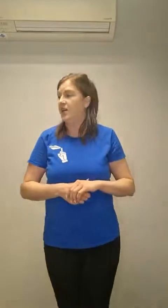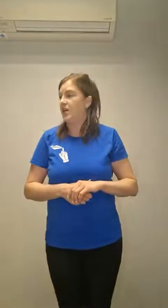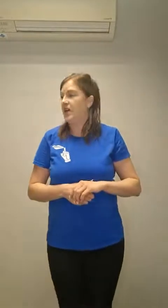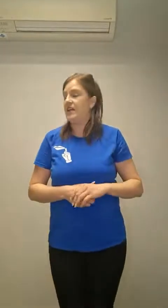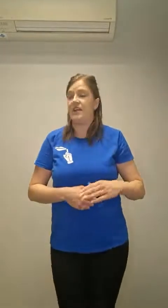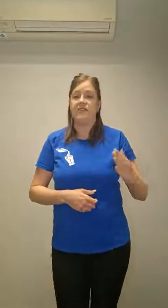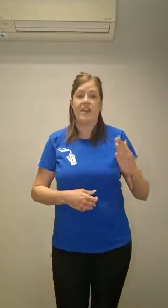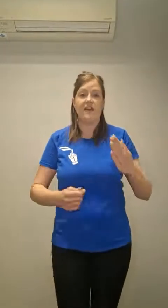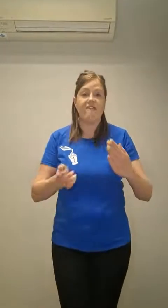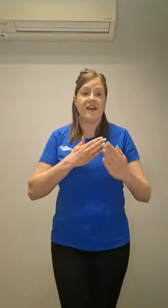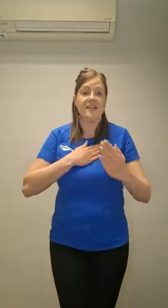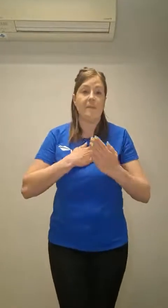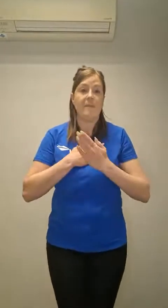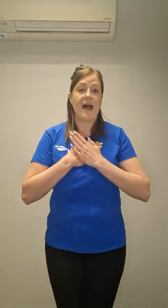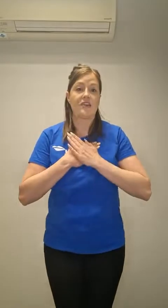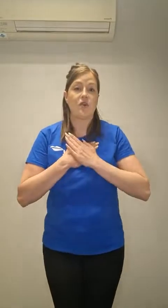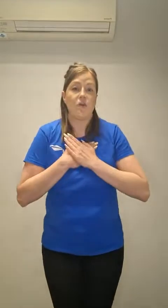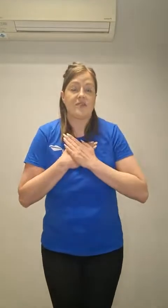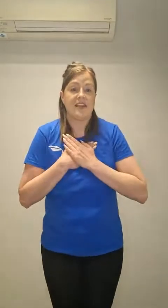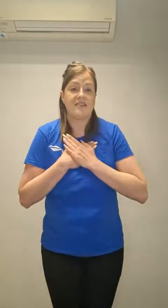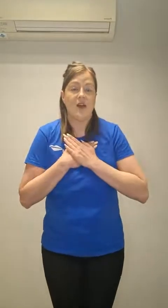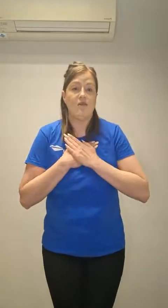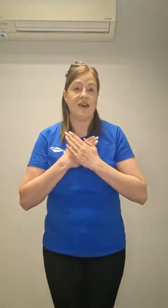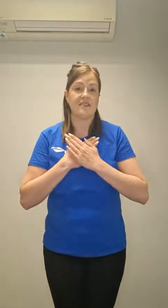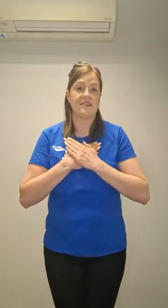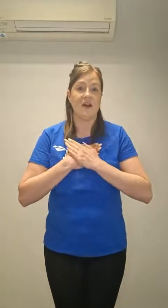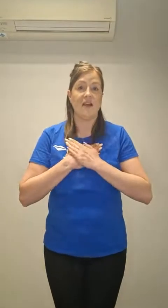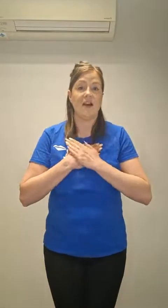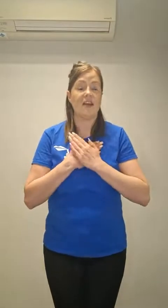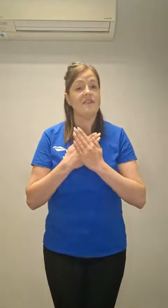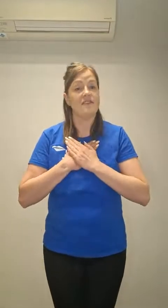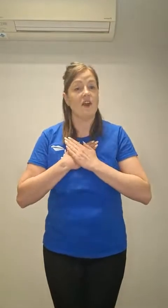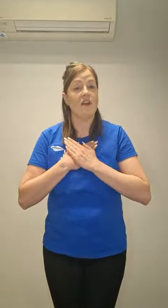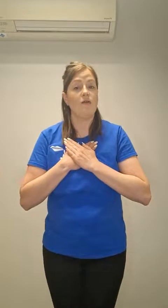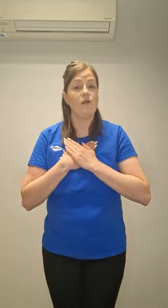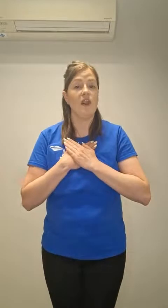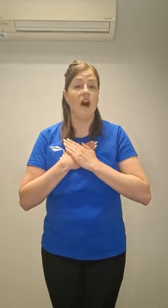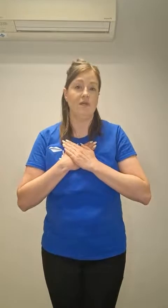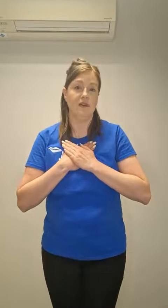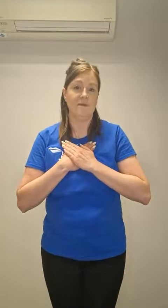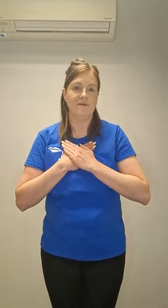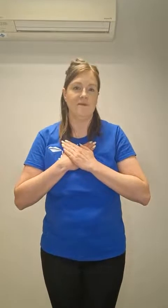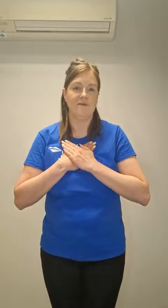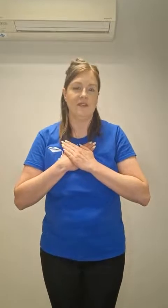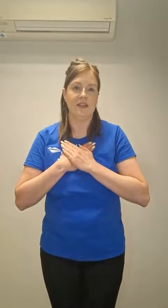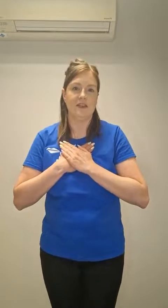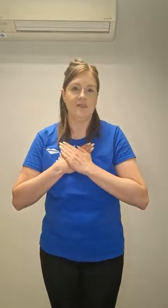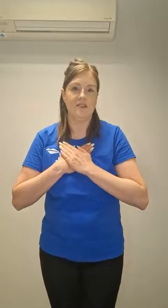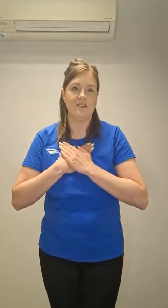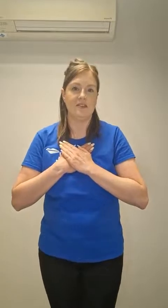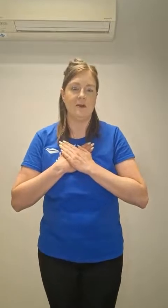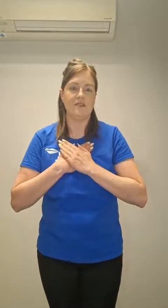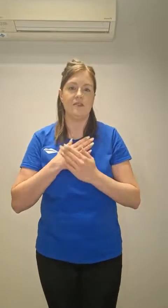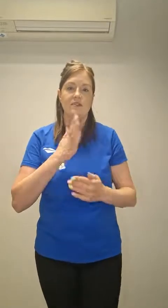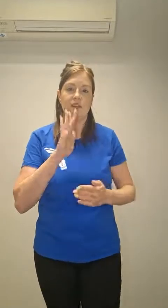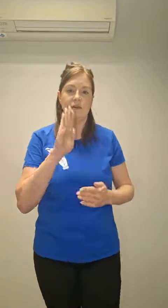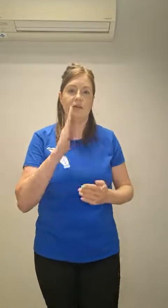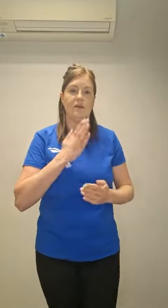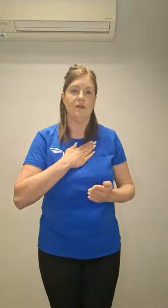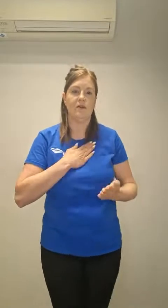It can then face back towards ourselves as the signer, like in the sign for love, which is this one. So you take your one